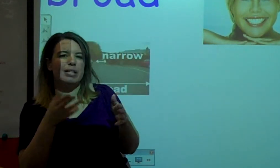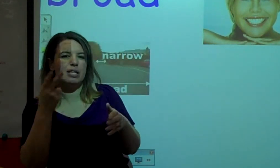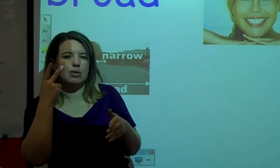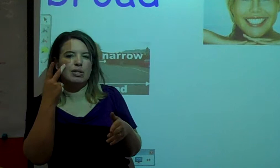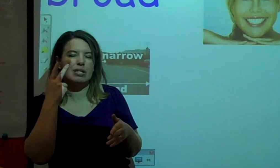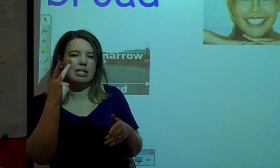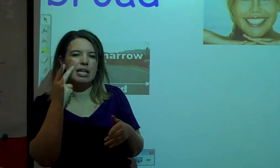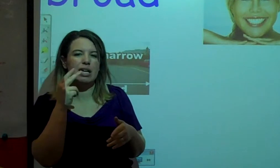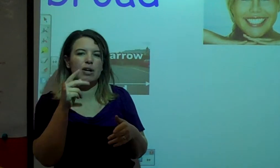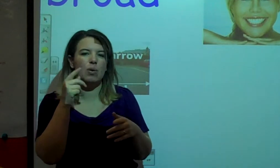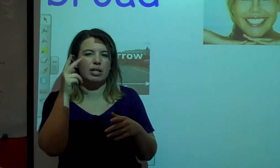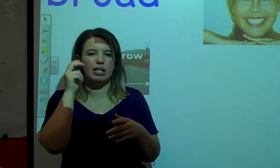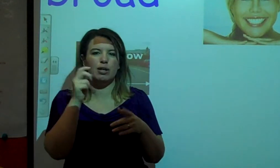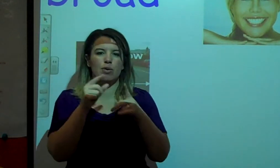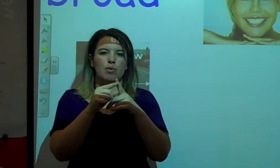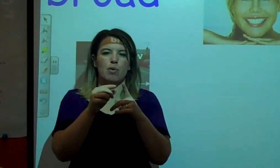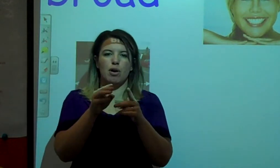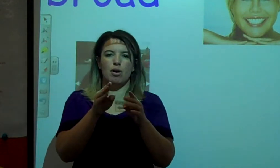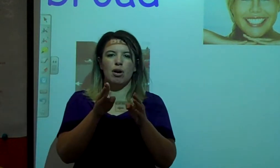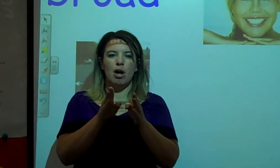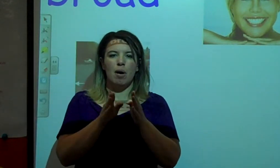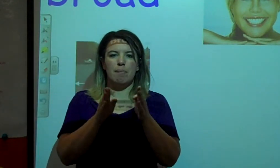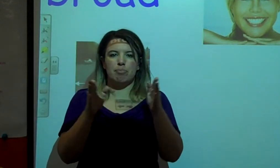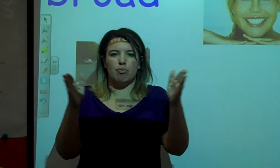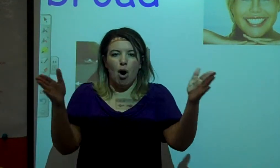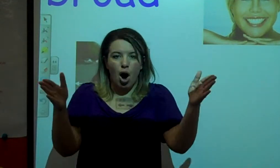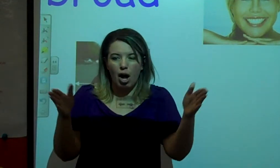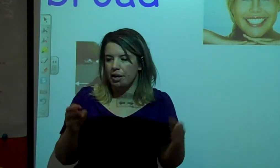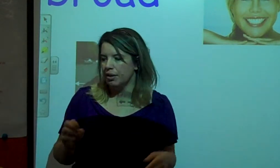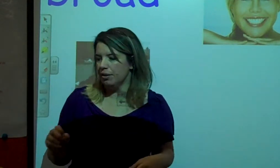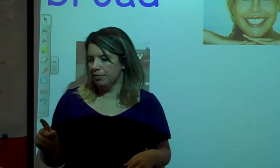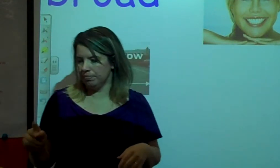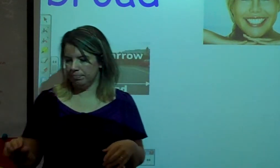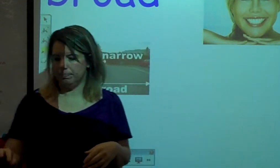that you see or hear the word broad.